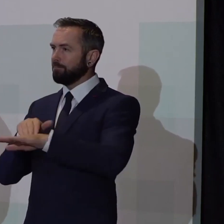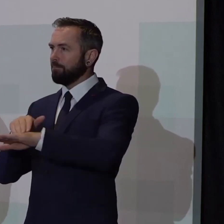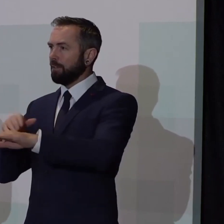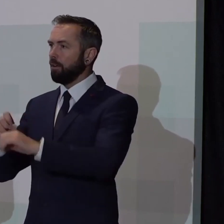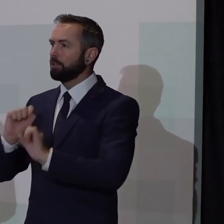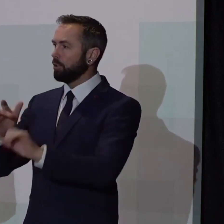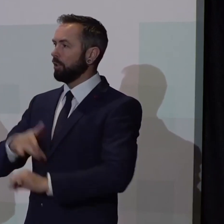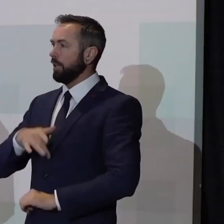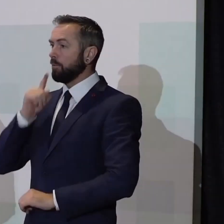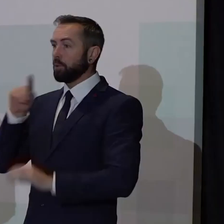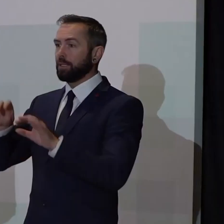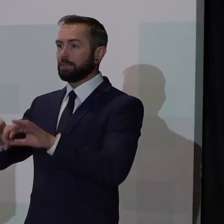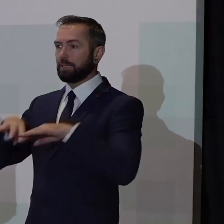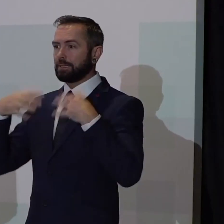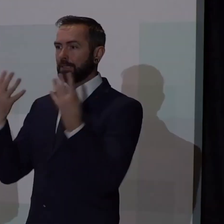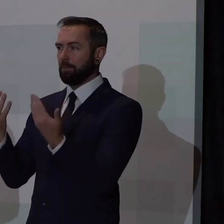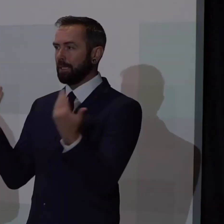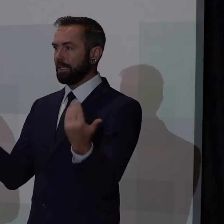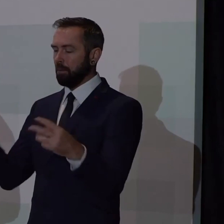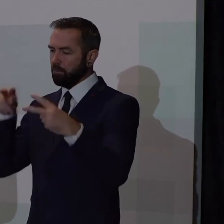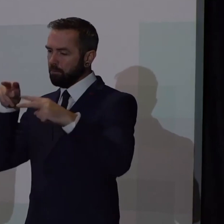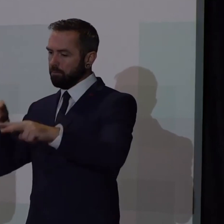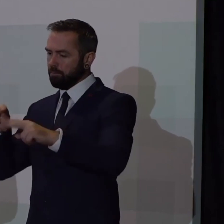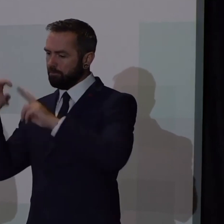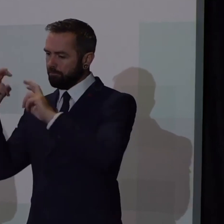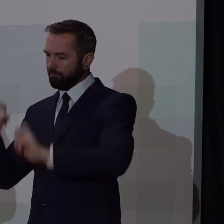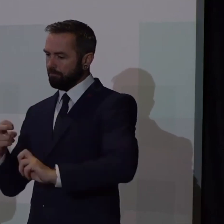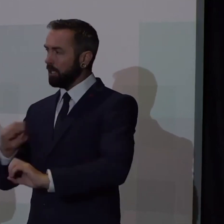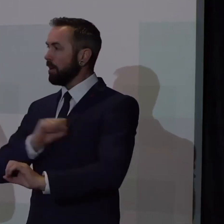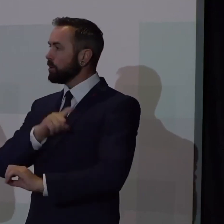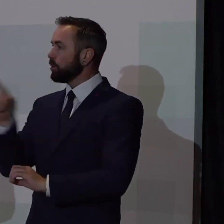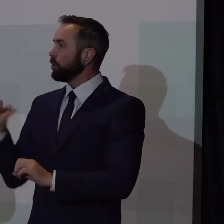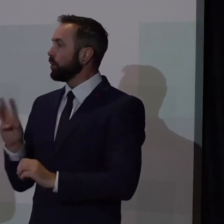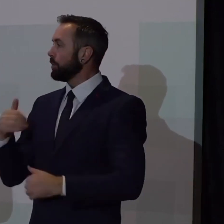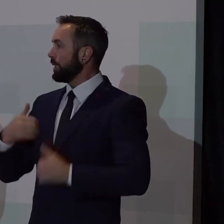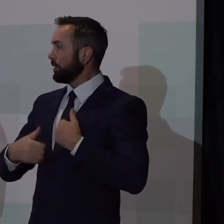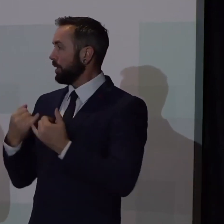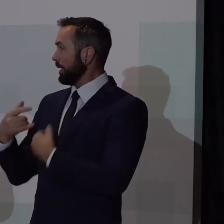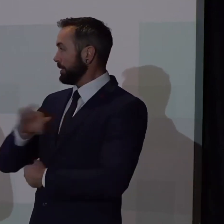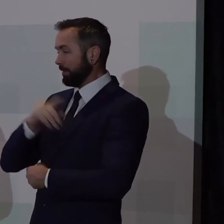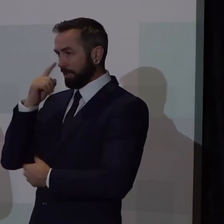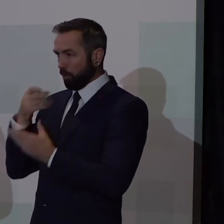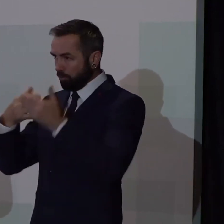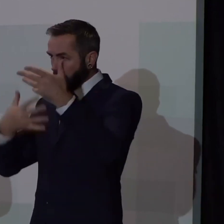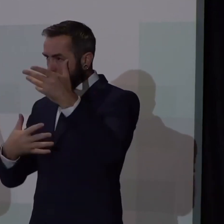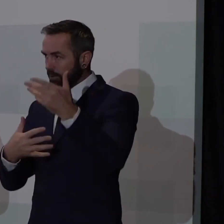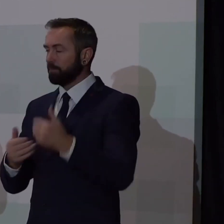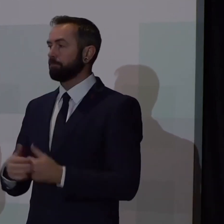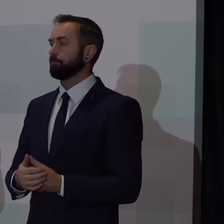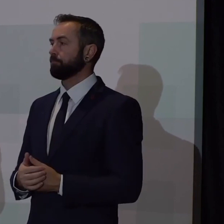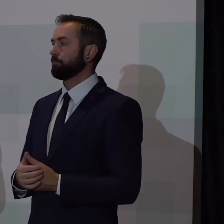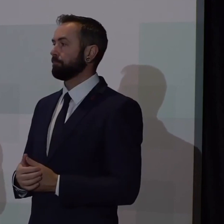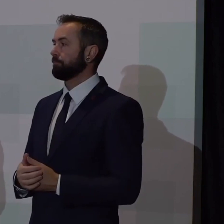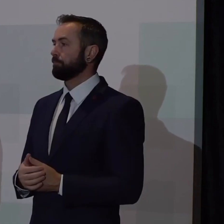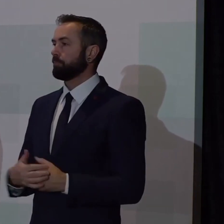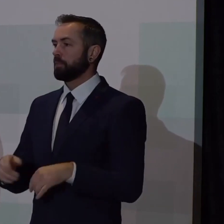But this assembly is now going to look at that, and I'm sure you will be as interested as we all will be to see what comes out of it. So I think